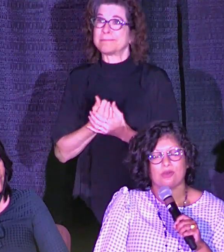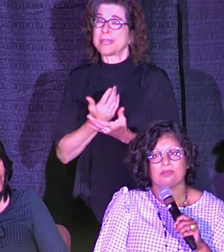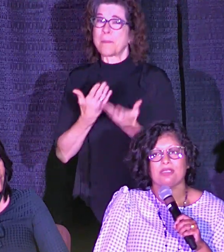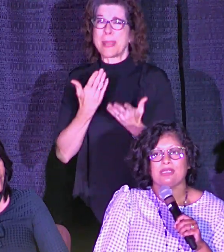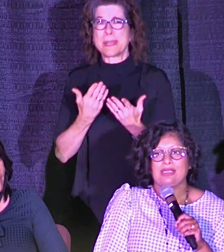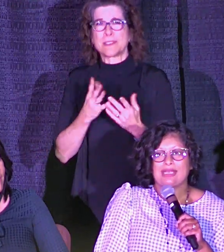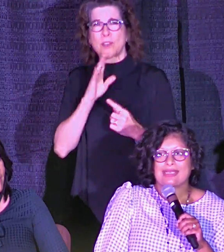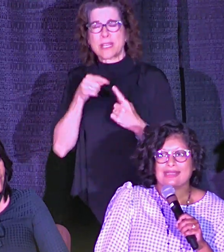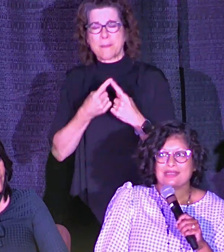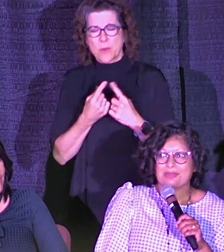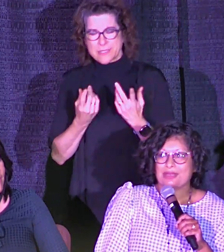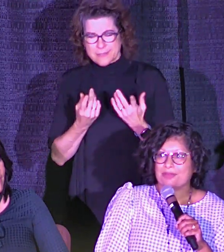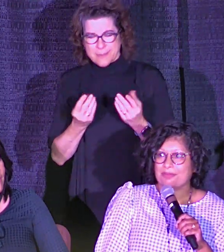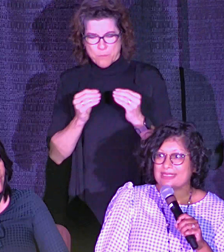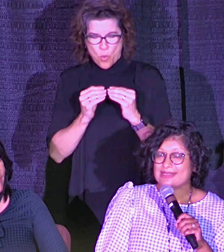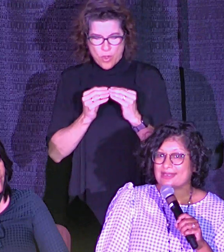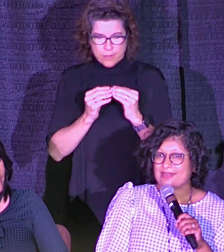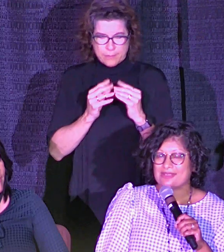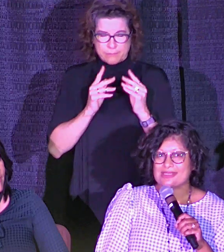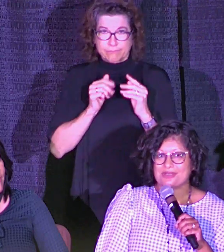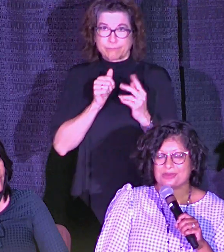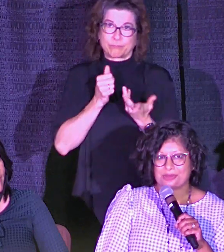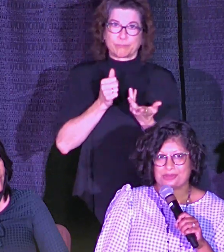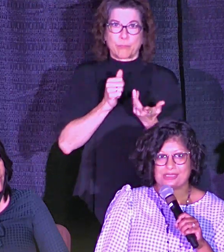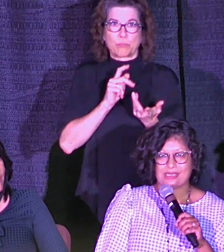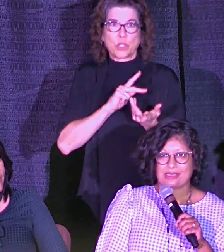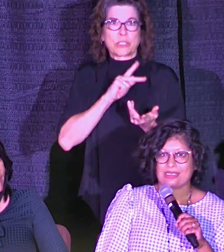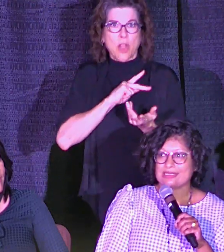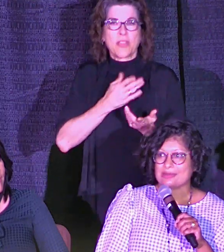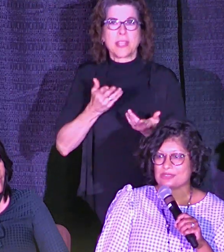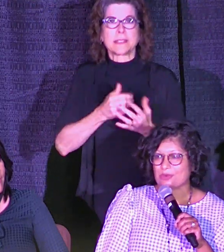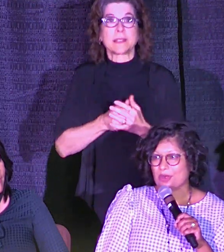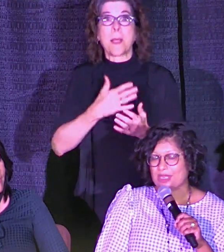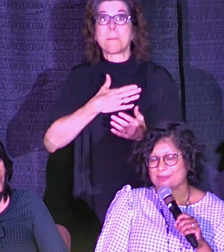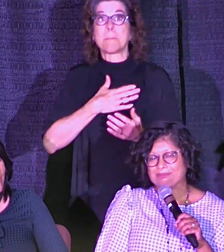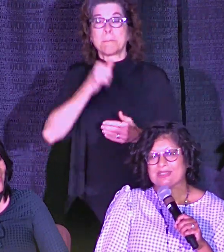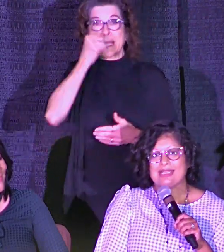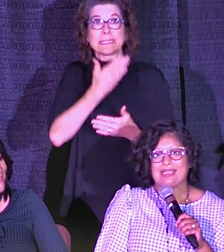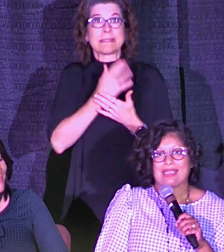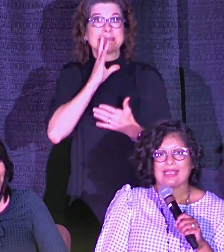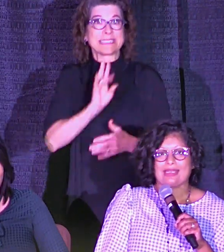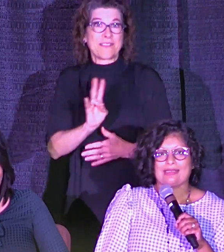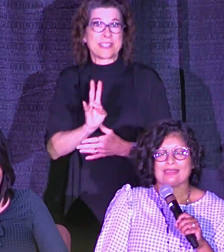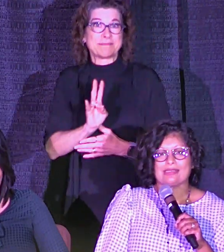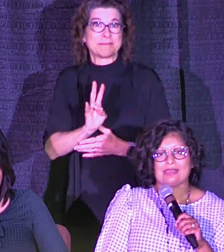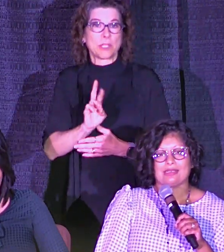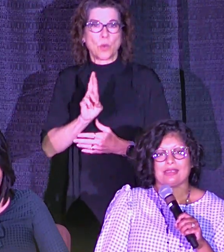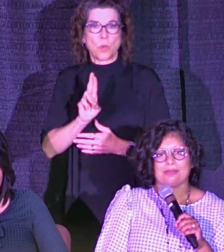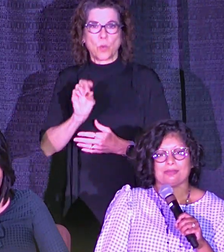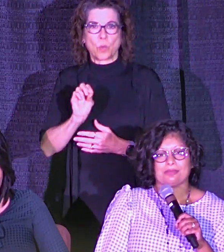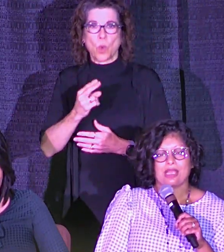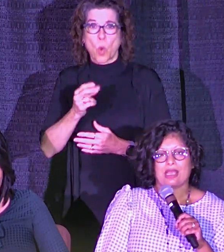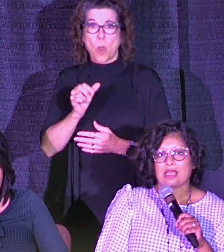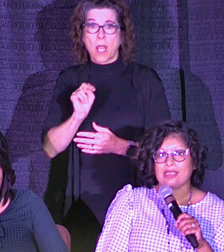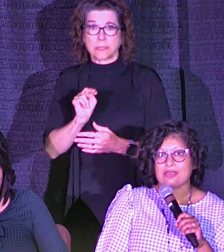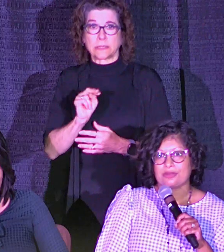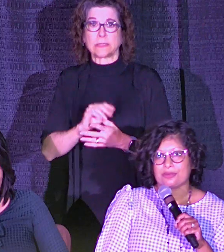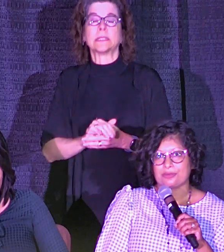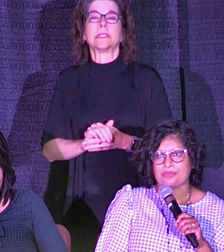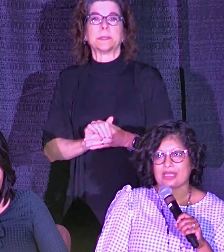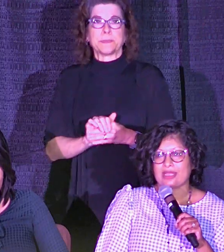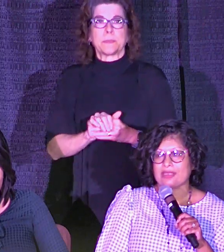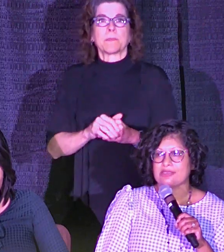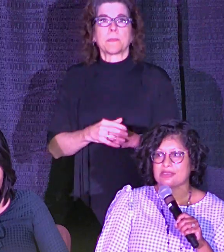to home, I think about my son. I have a 7-year-old. His name is Rohan. And I